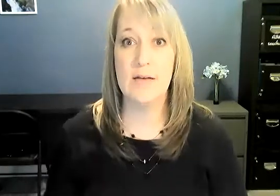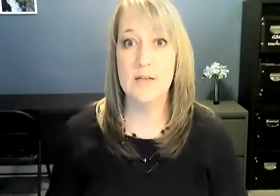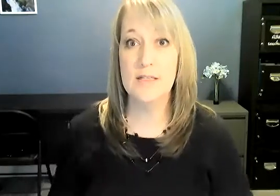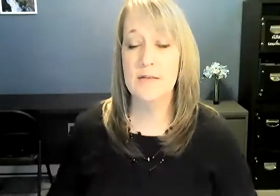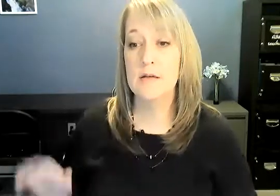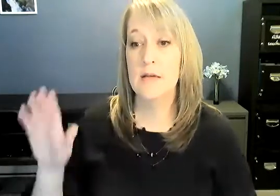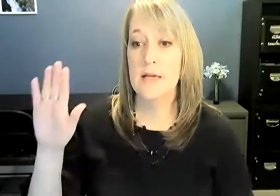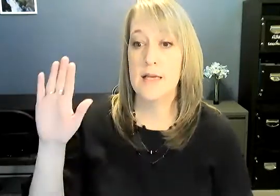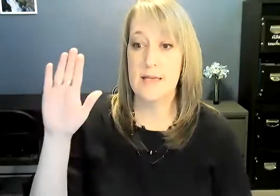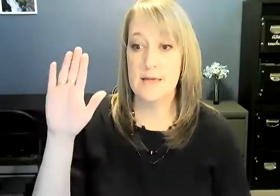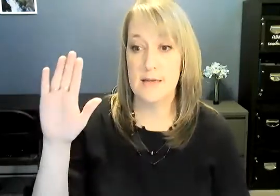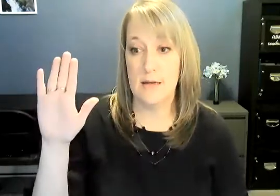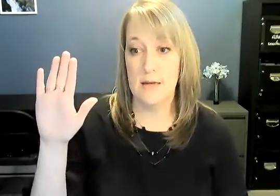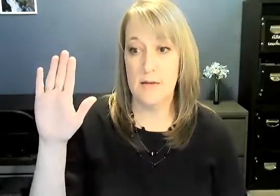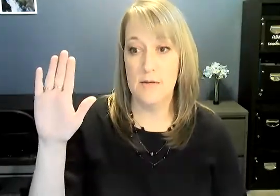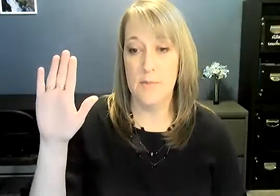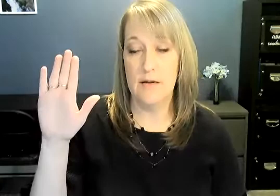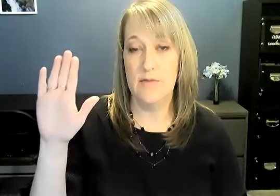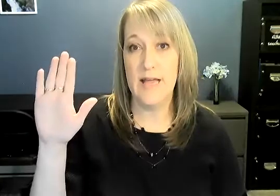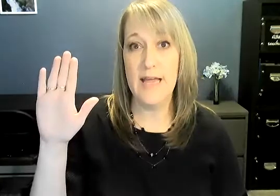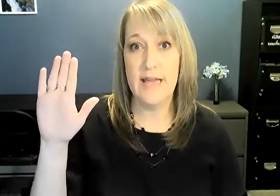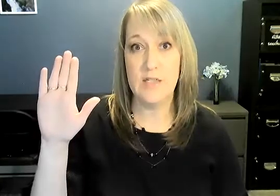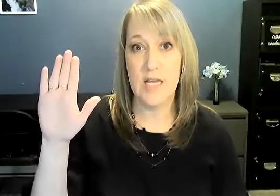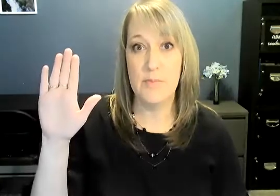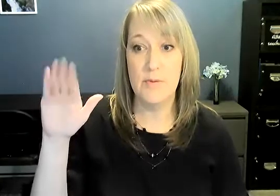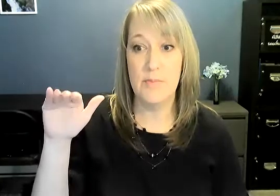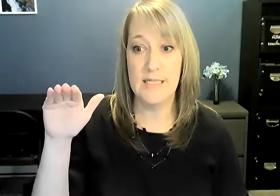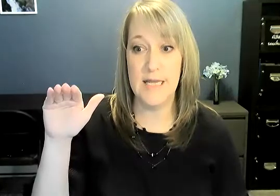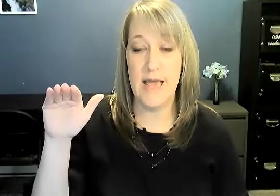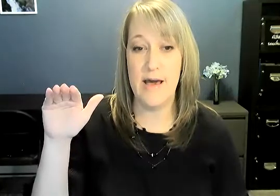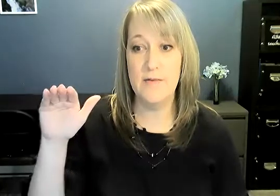Child is a flat hand shape, bent in half,